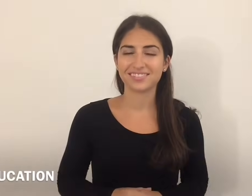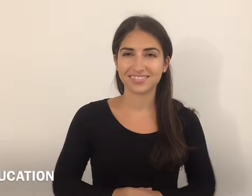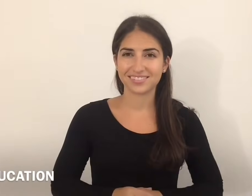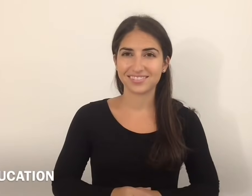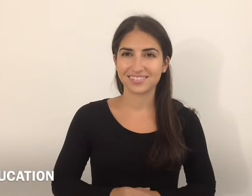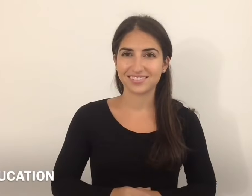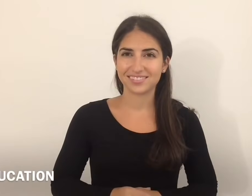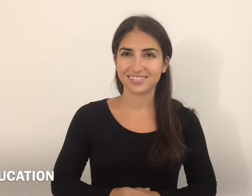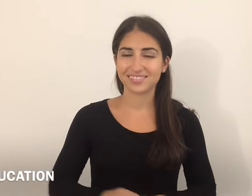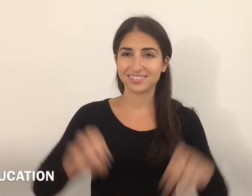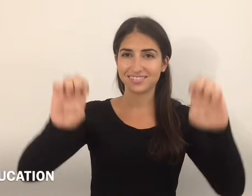Education.